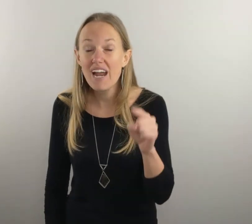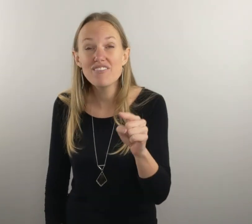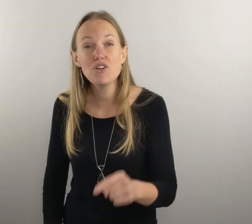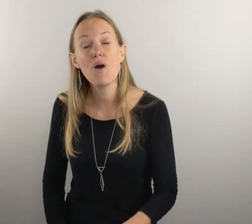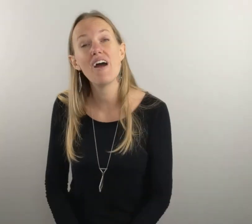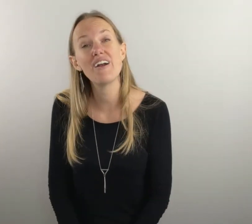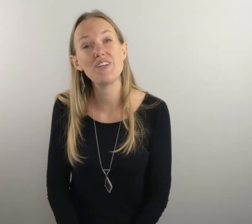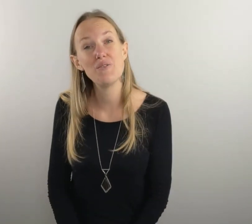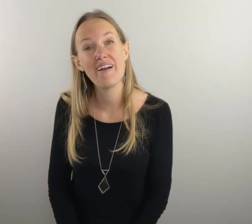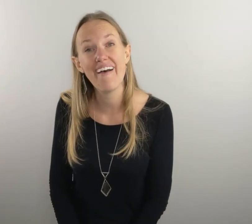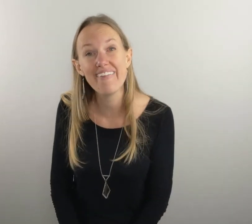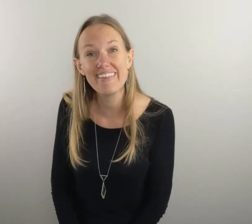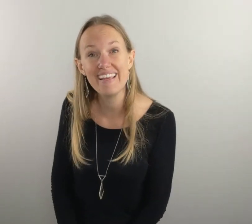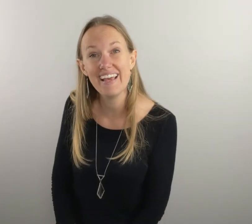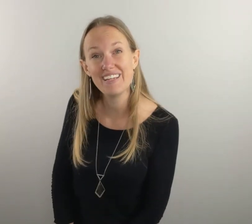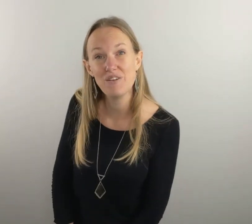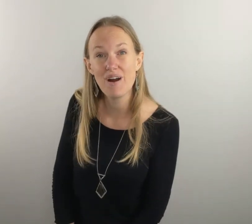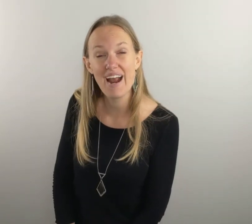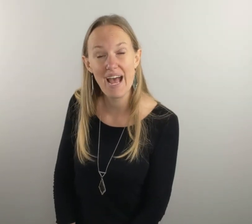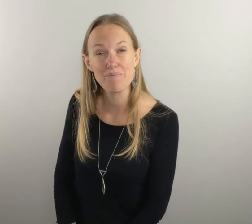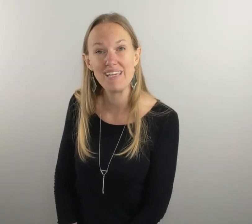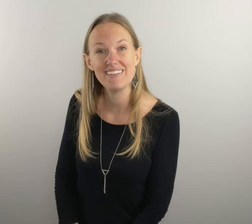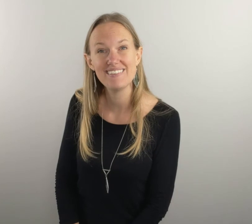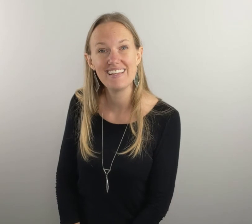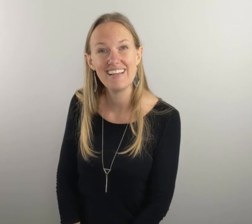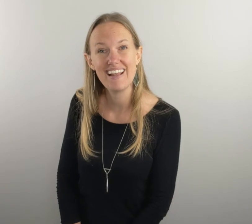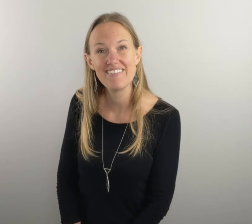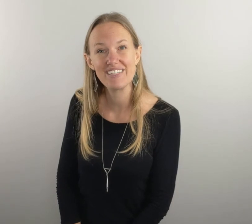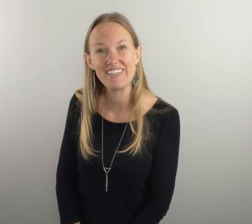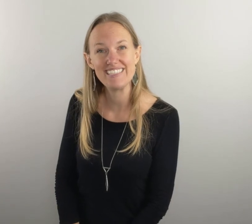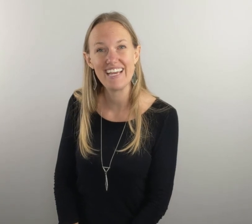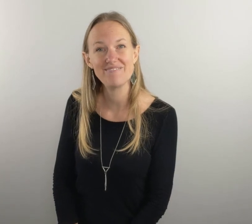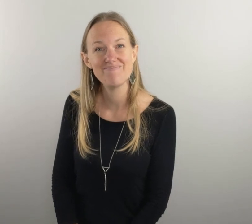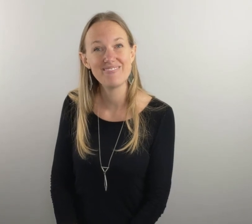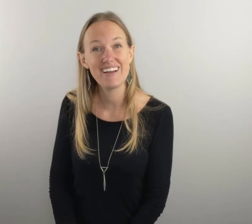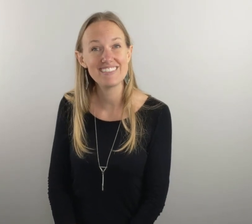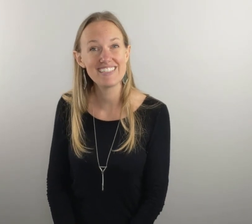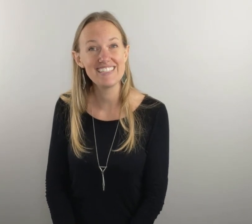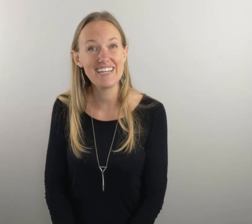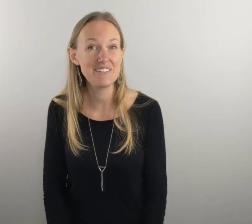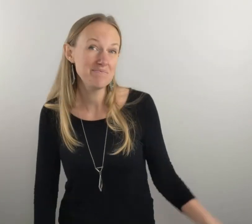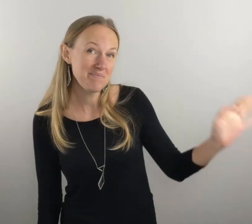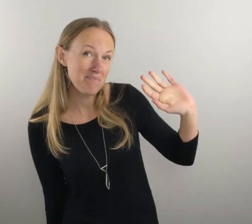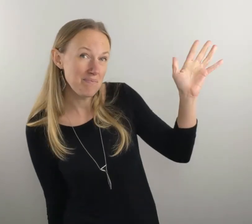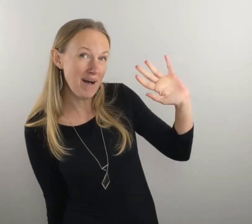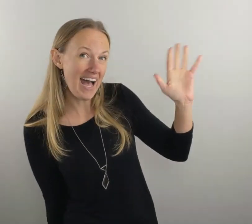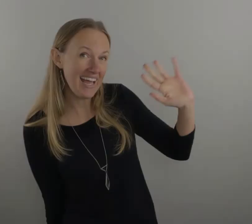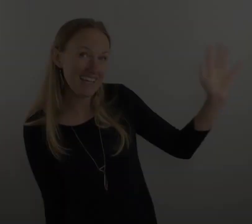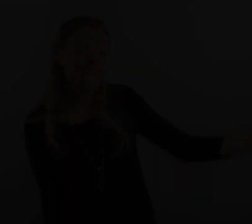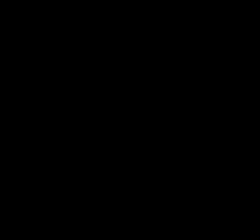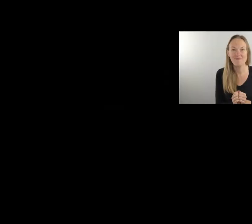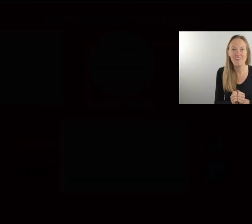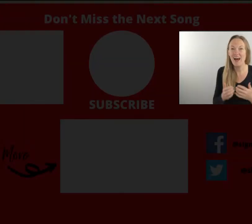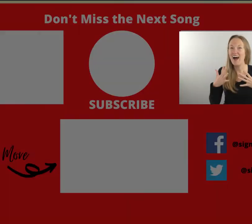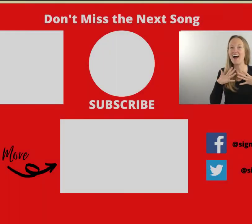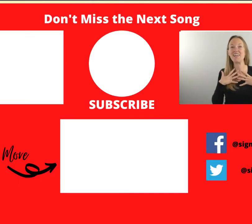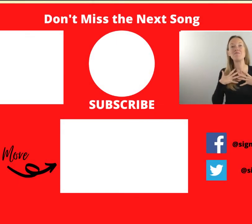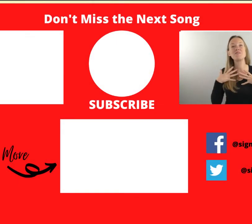you are healthy and you are happy. Having a great day. I'll talk to you later. Bye. I am